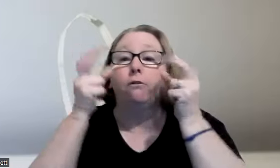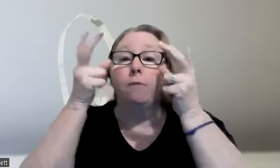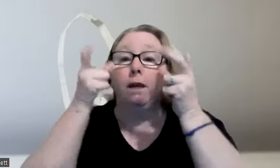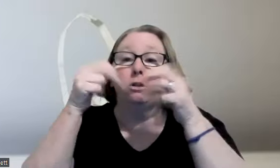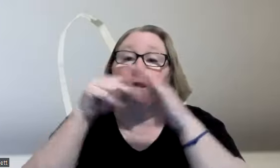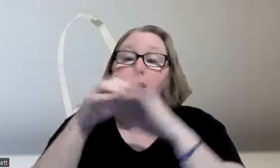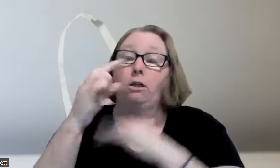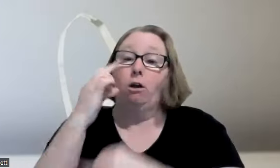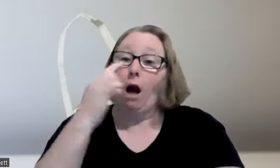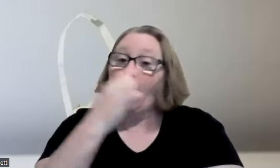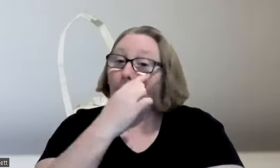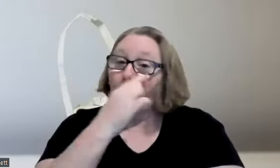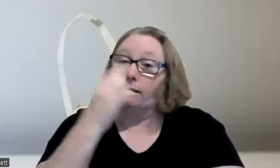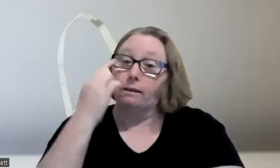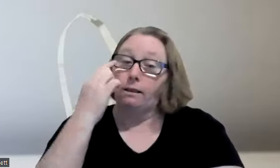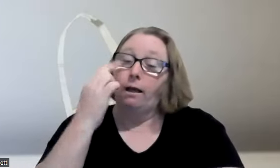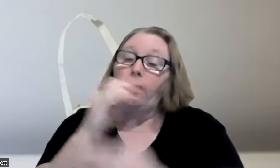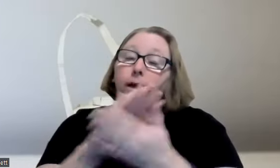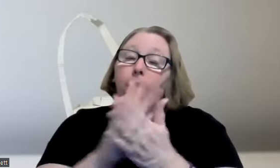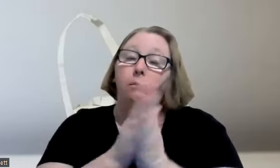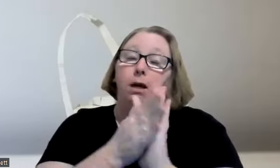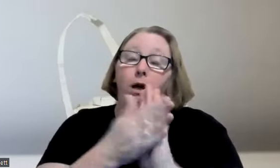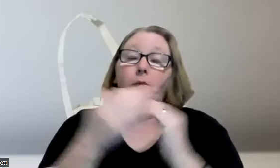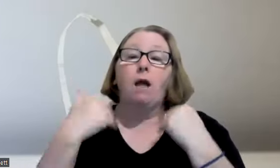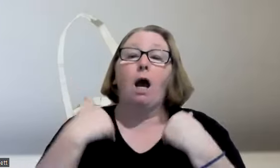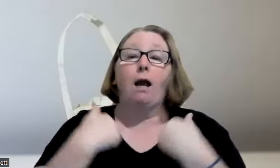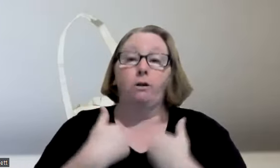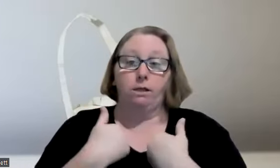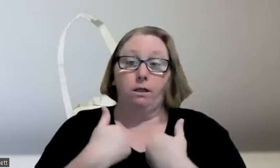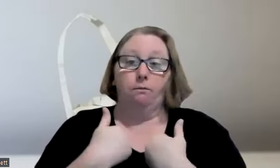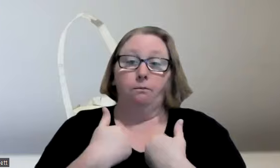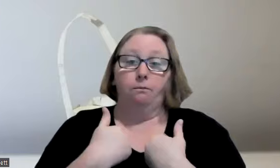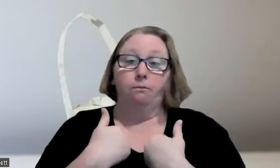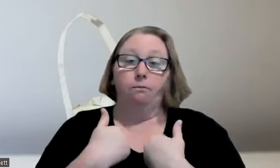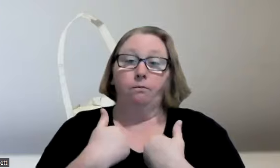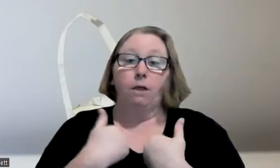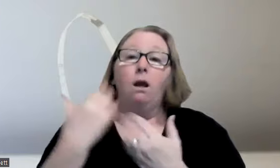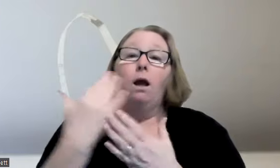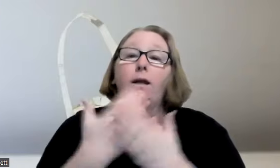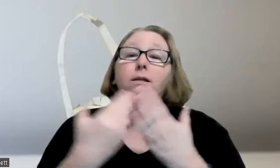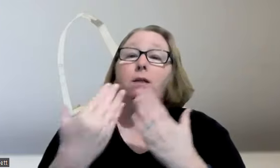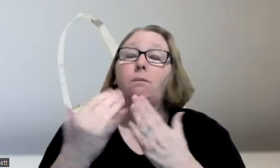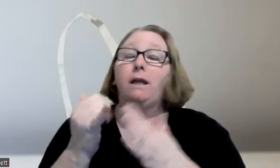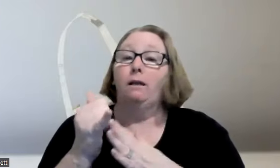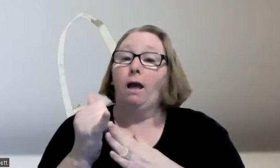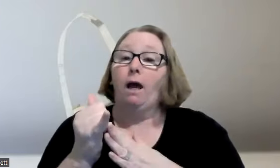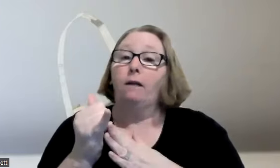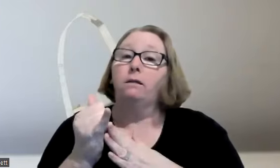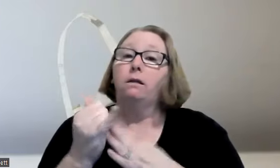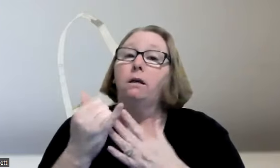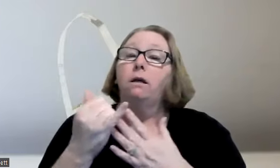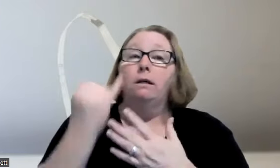information in our eyes, it can become tiresome. And it's something that